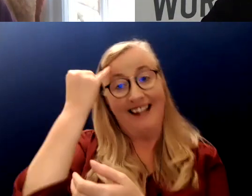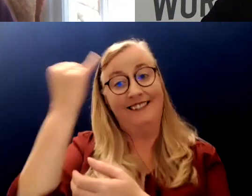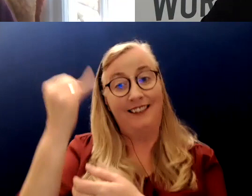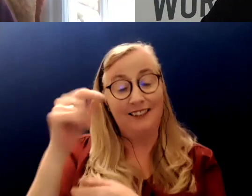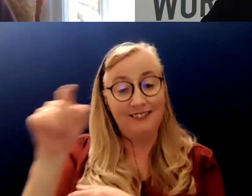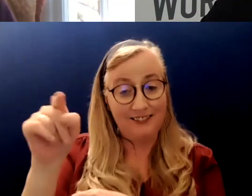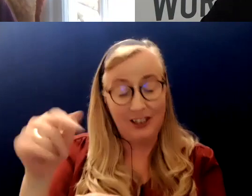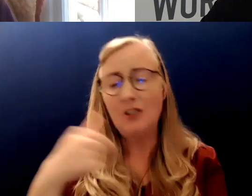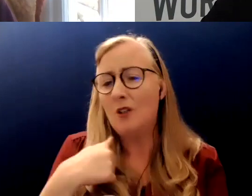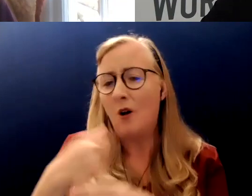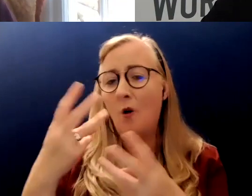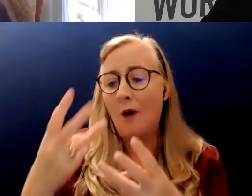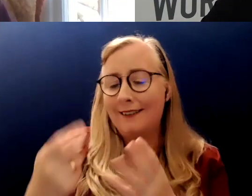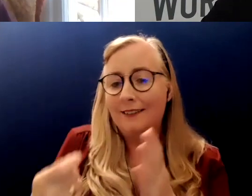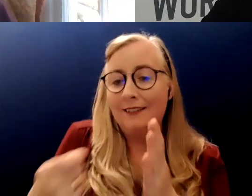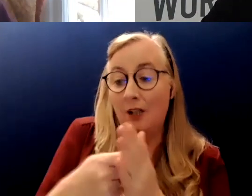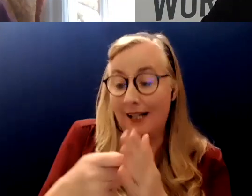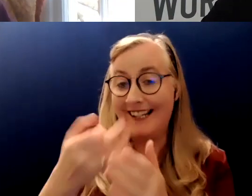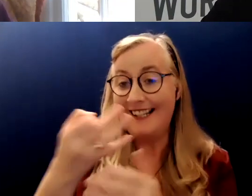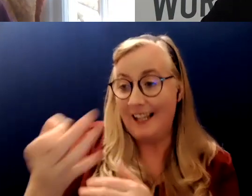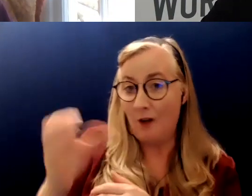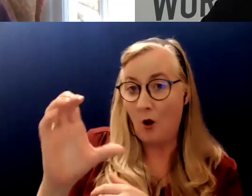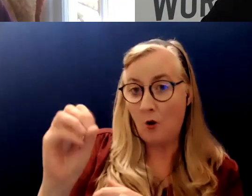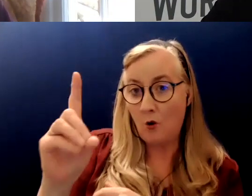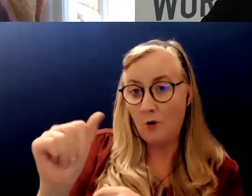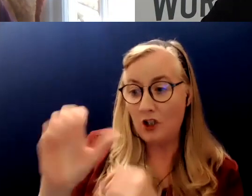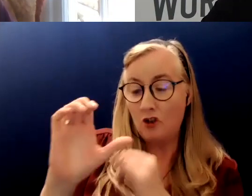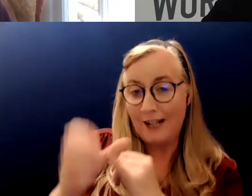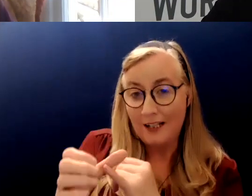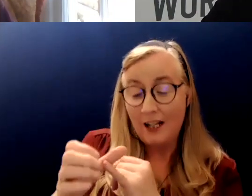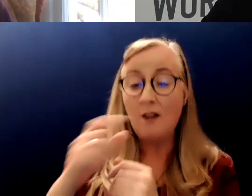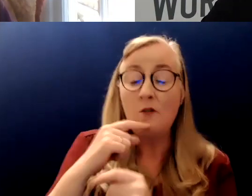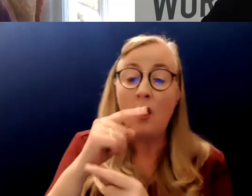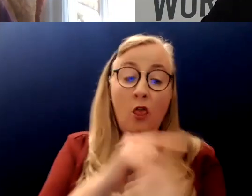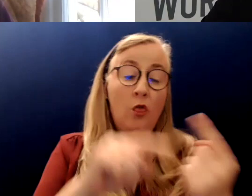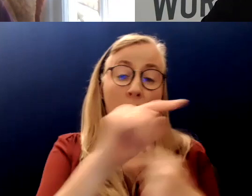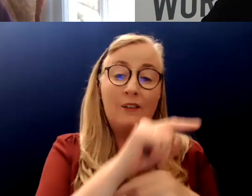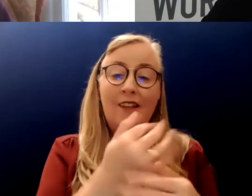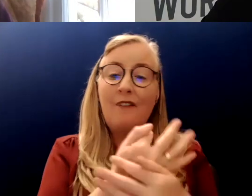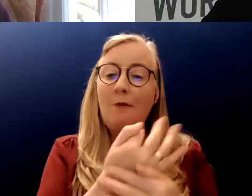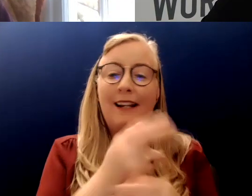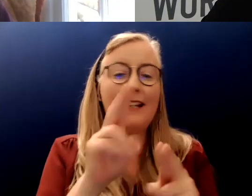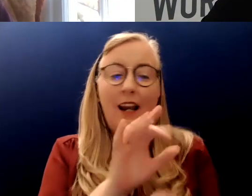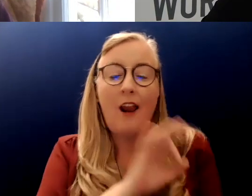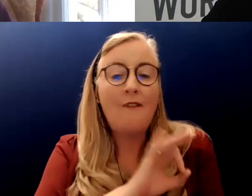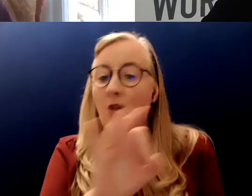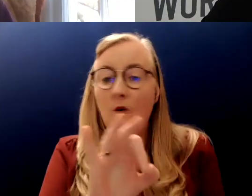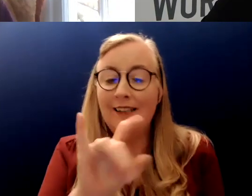further the opportunities for codas in families who might not be able to afford higher